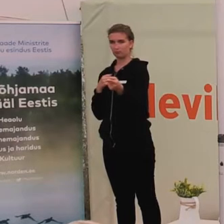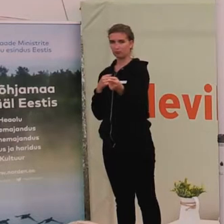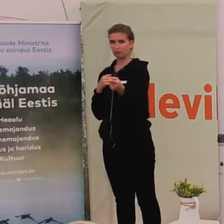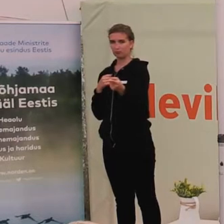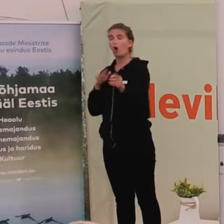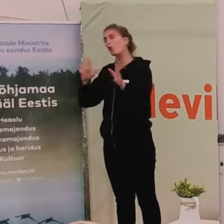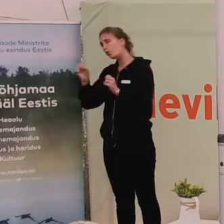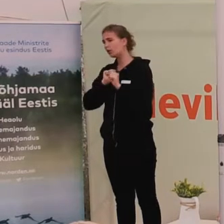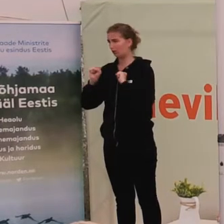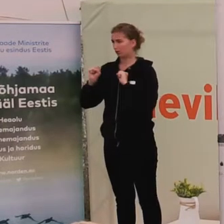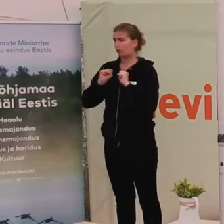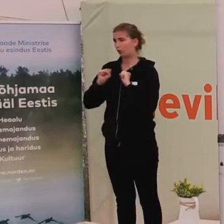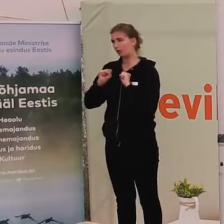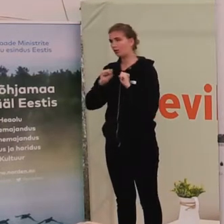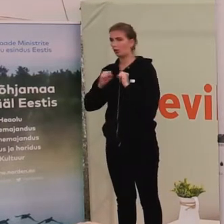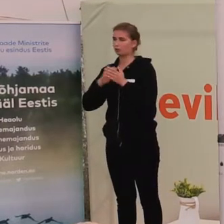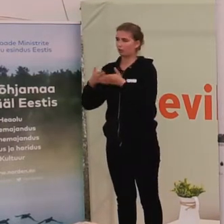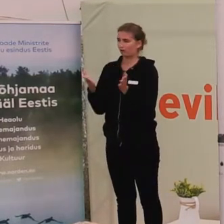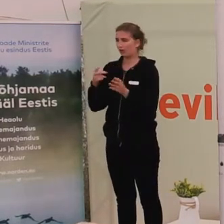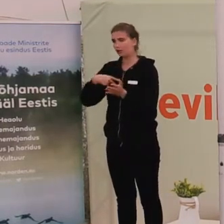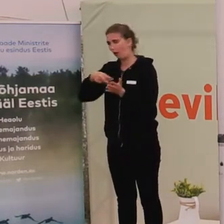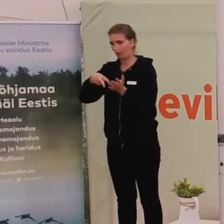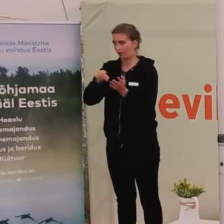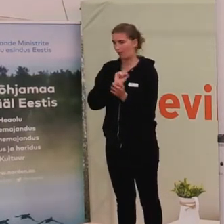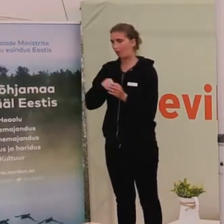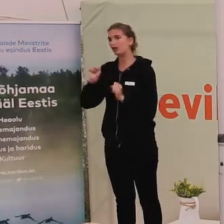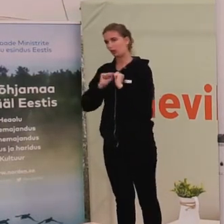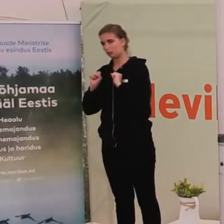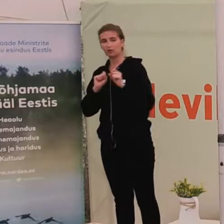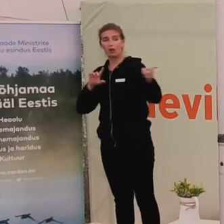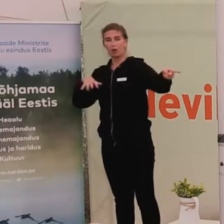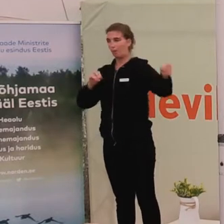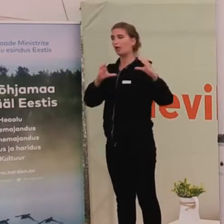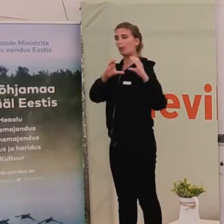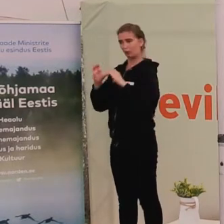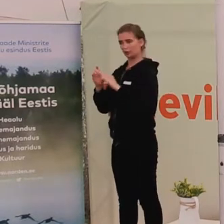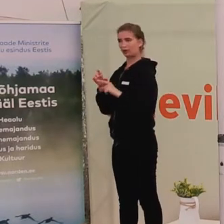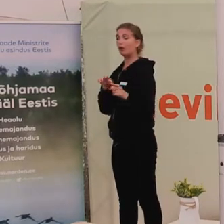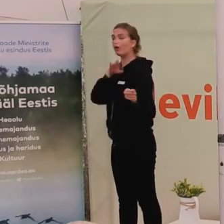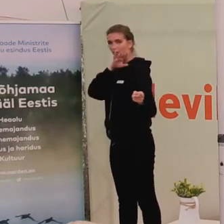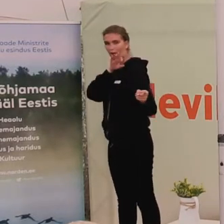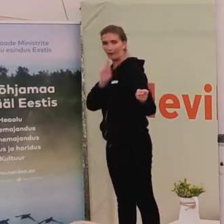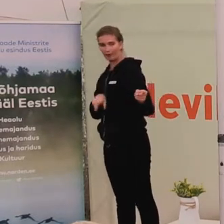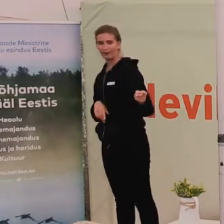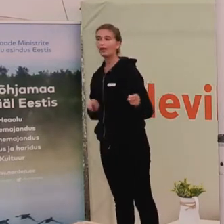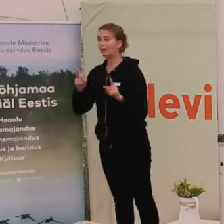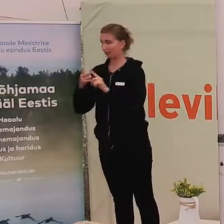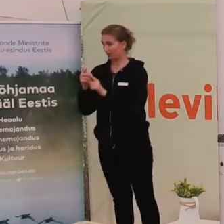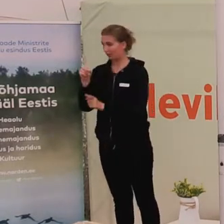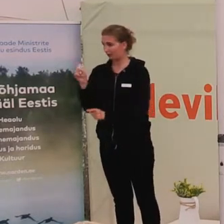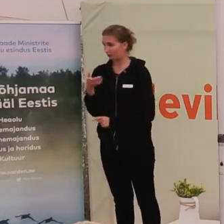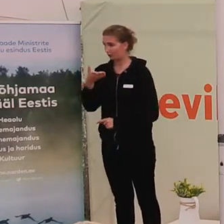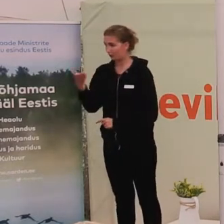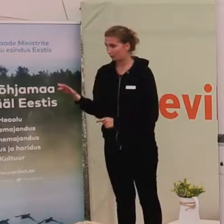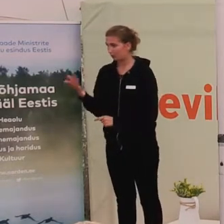If there is public transportation, yes. You don't have to walk from Baida to Tallinn. We came by bus. You came by bus, okay. The second question, would you be